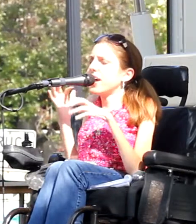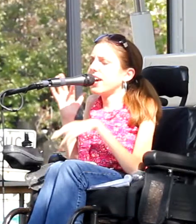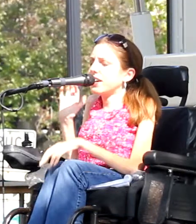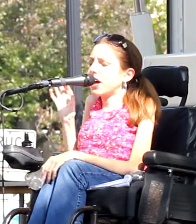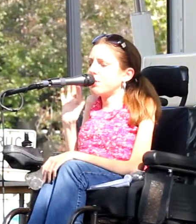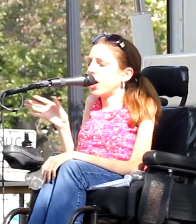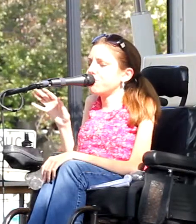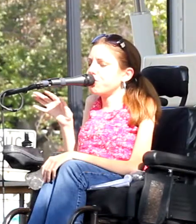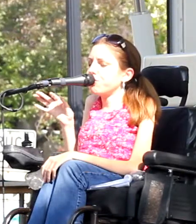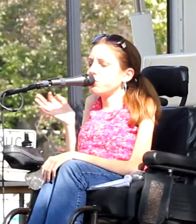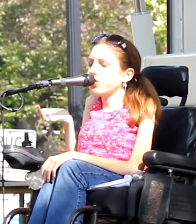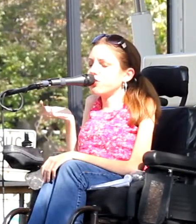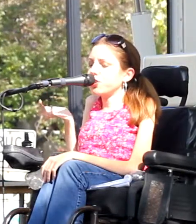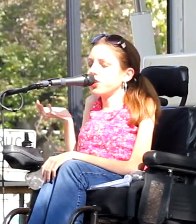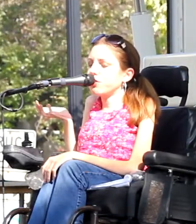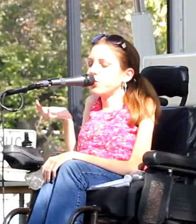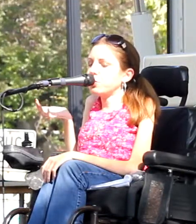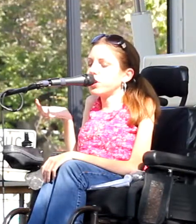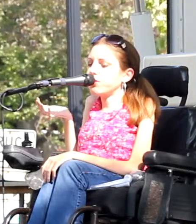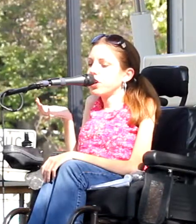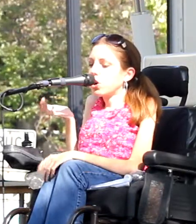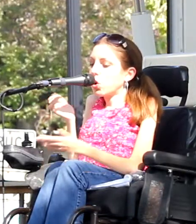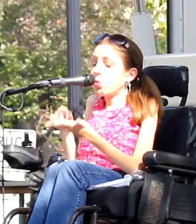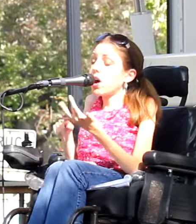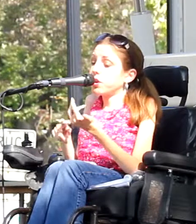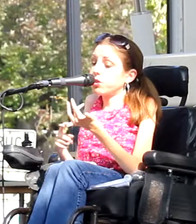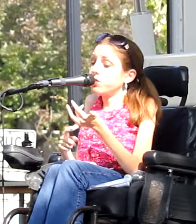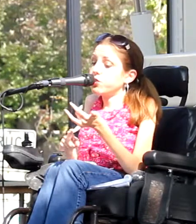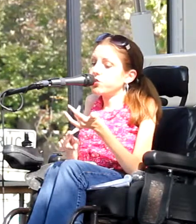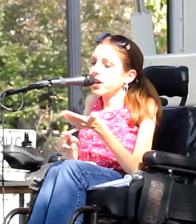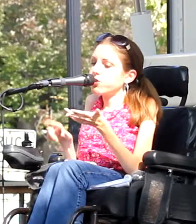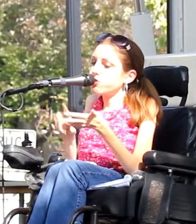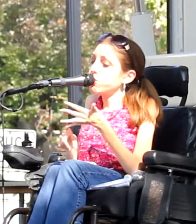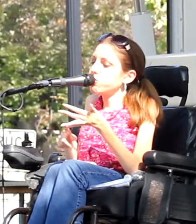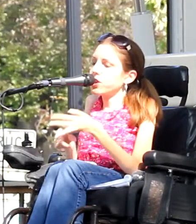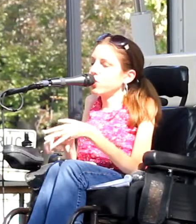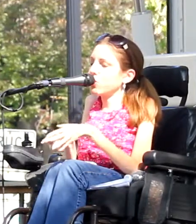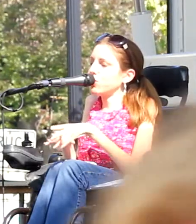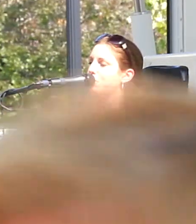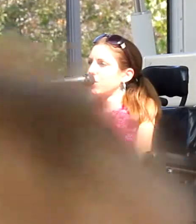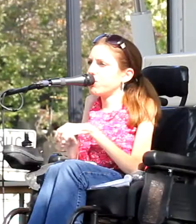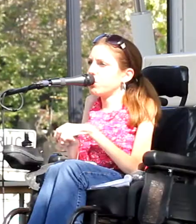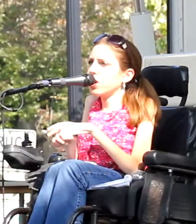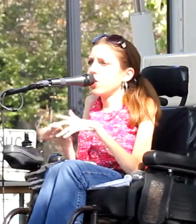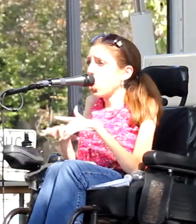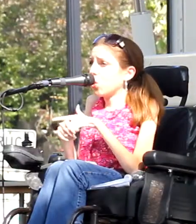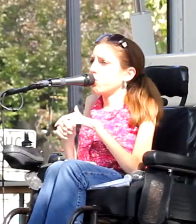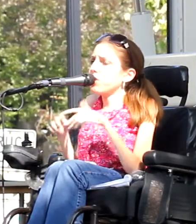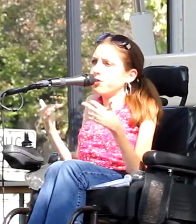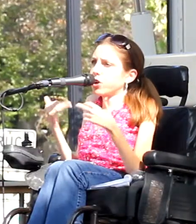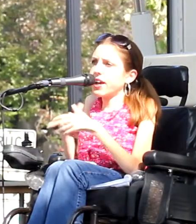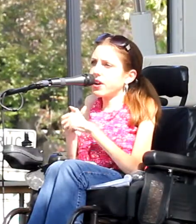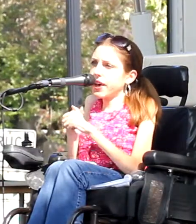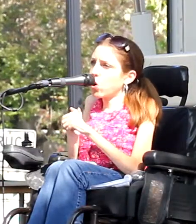to this day, I'm not sure if she was concerned and confused because 1, there weren't 52 states. 2, she didn't know who Thomas Jefferson was. Or